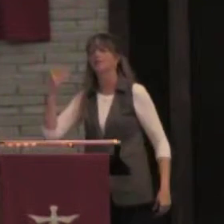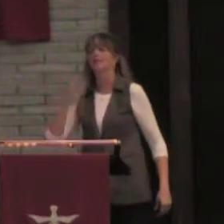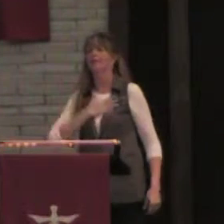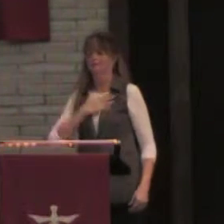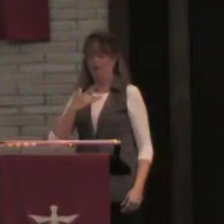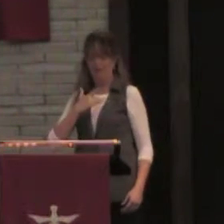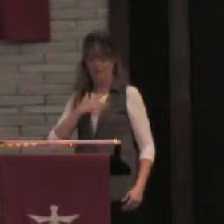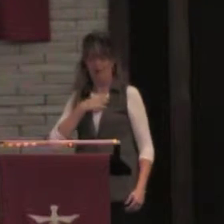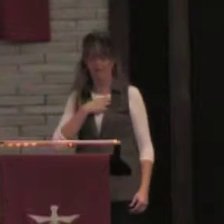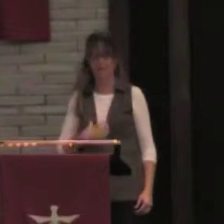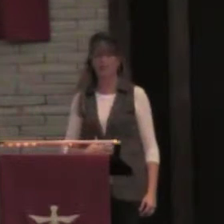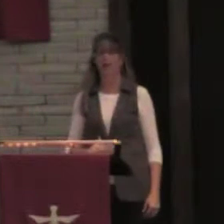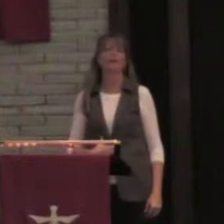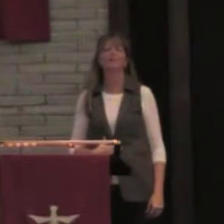moved forward because in your heart,